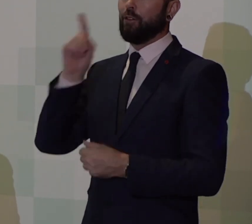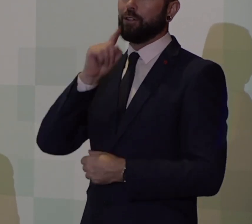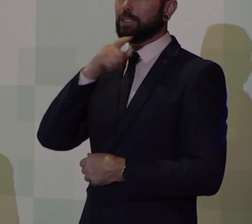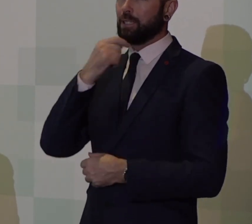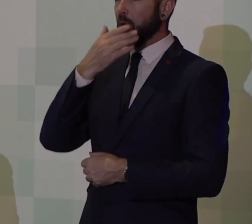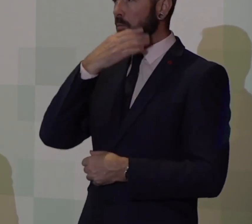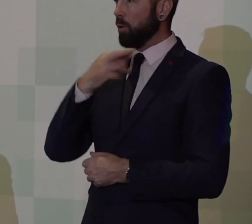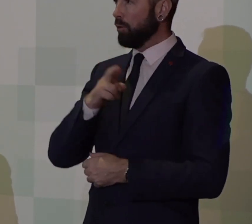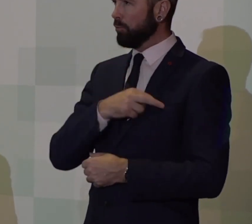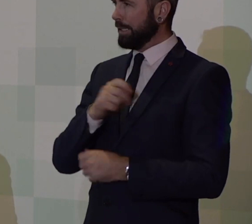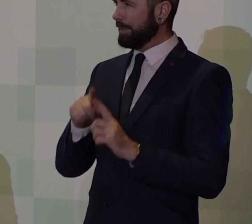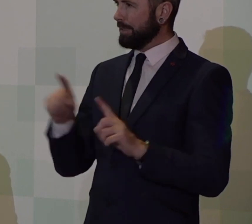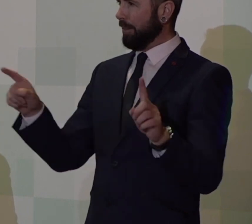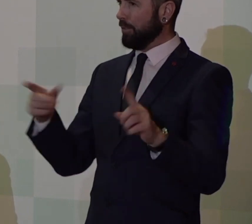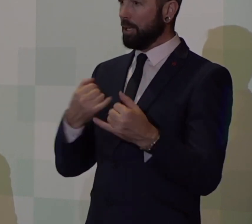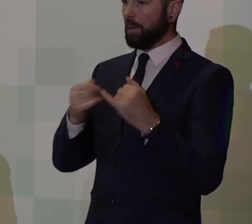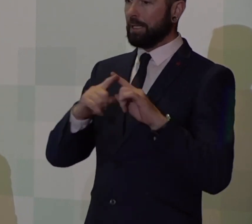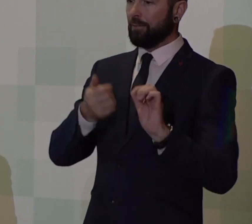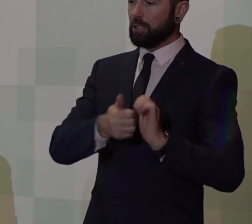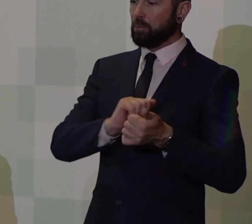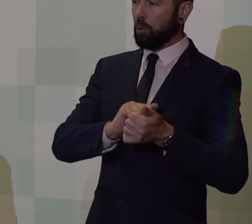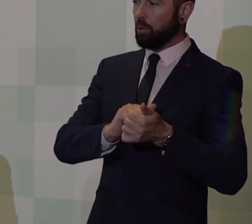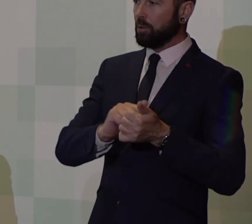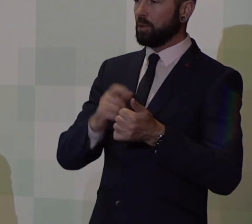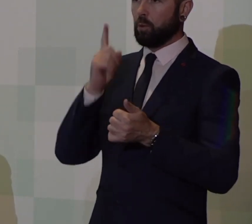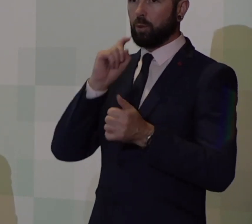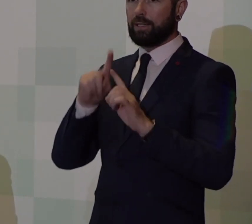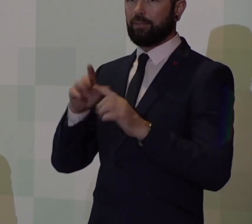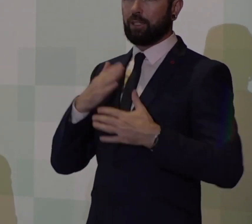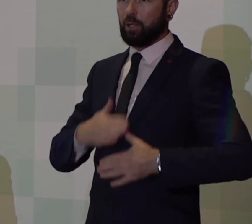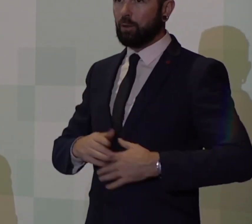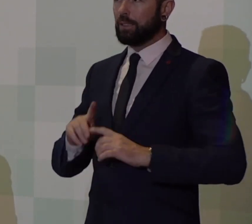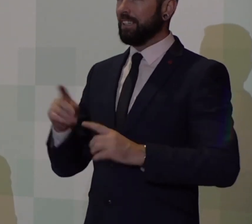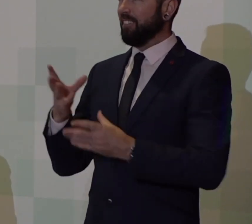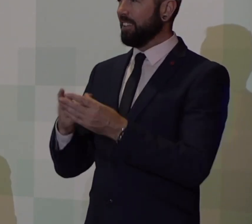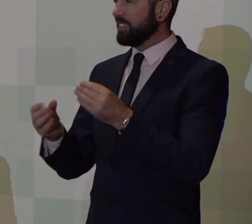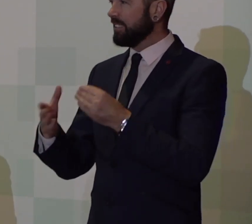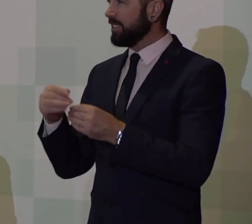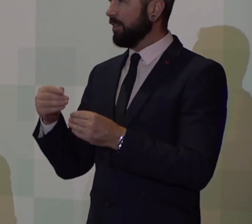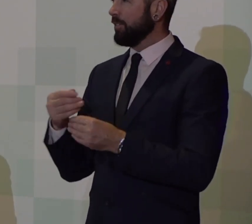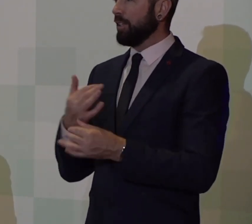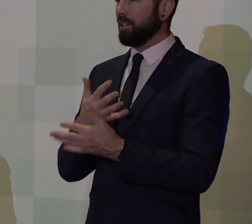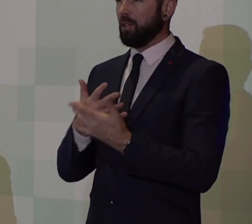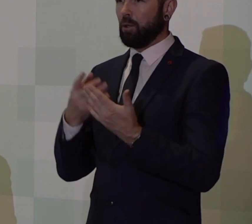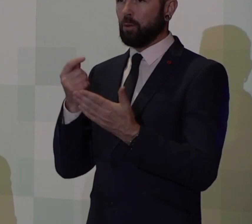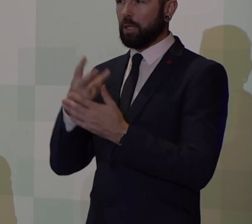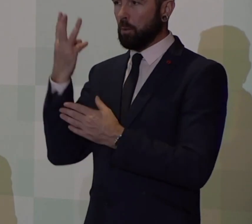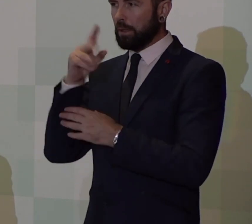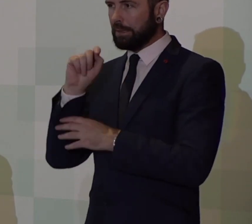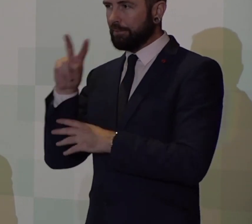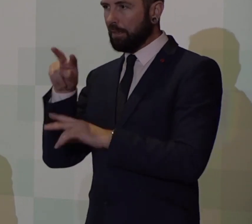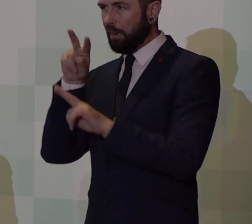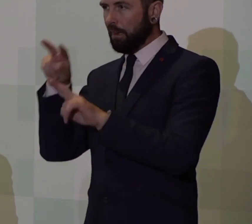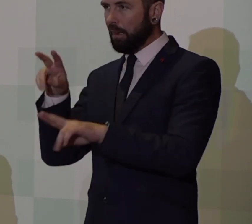boys are really different. They play different sports, wear different clothes, do different stuff. They spend way too much time watching TV and